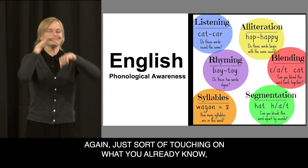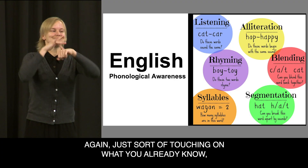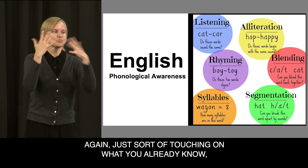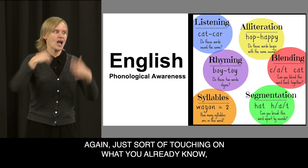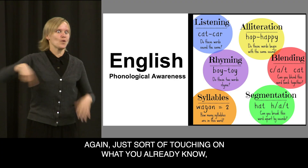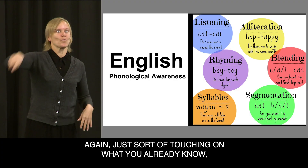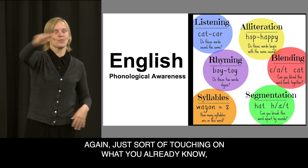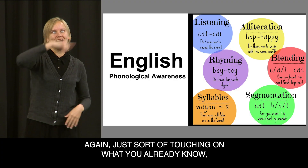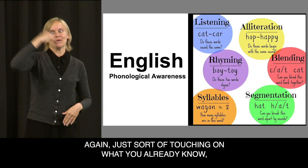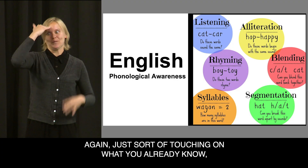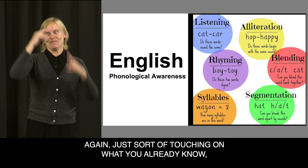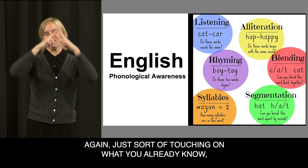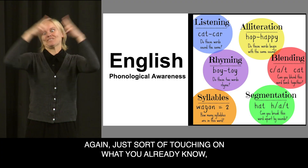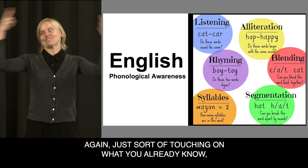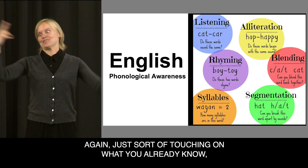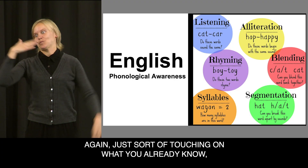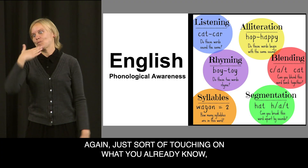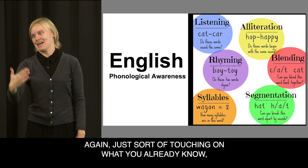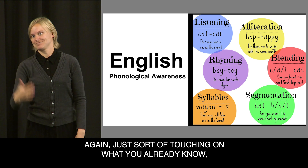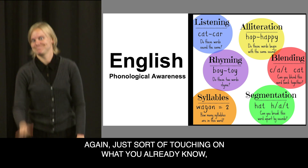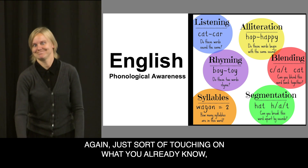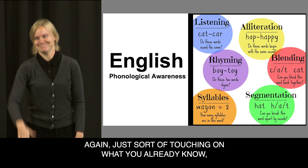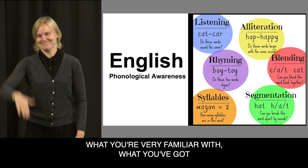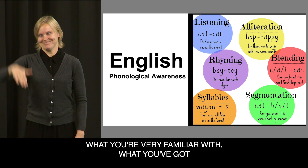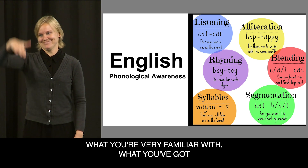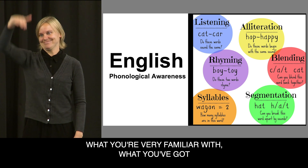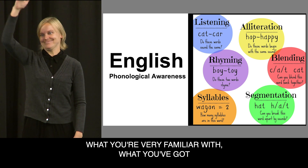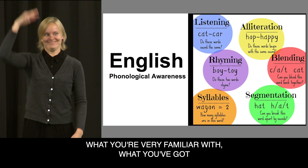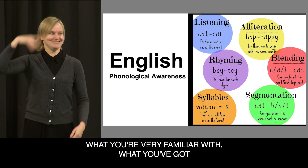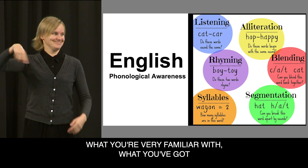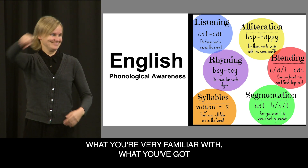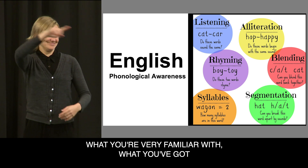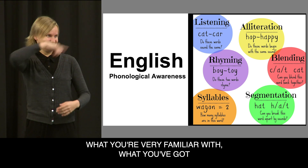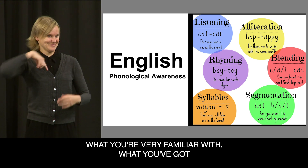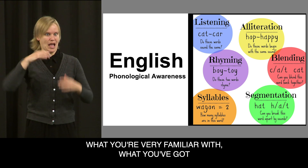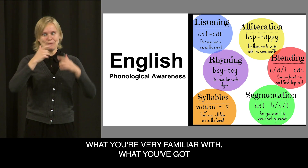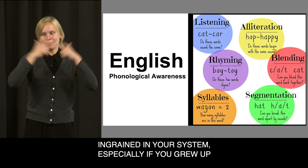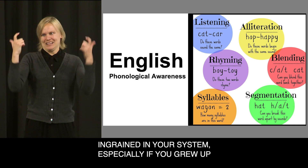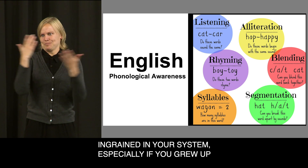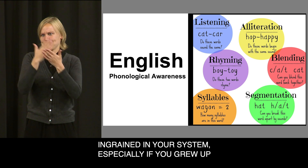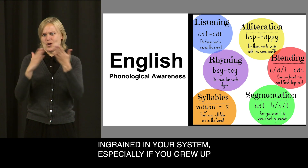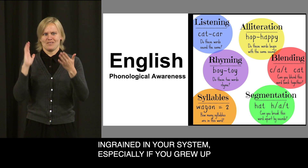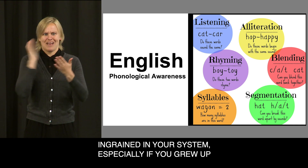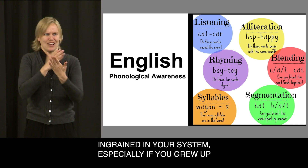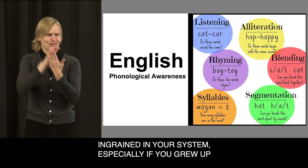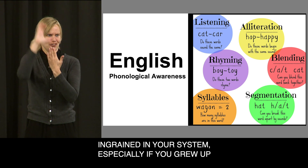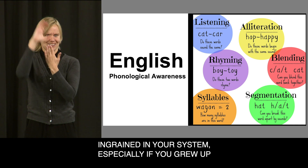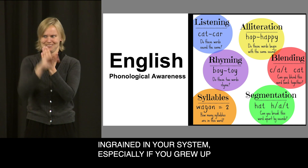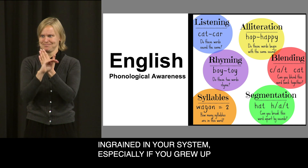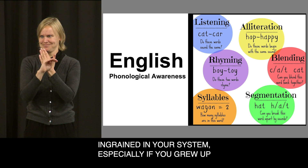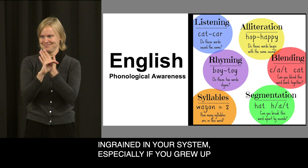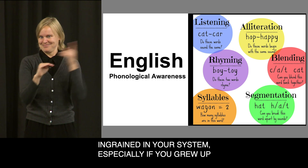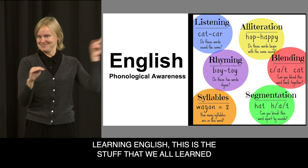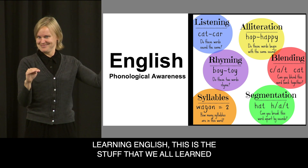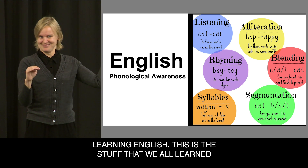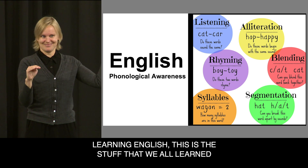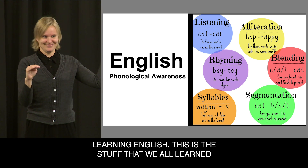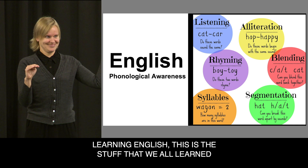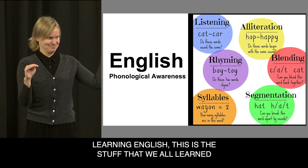Again, just sort of touching on what you already know, what you're very familiar with, what you've got ingrained in your system, especially if you grew up learning English.